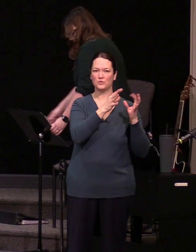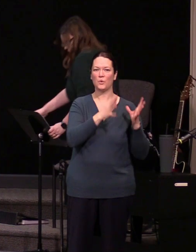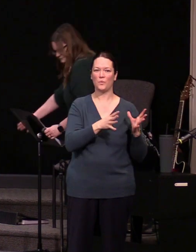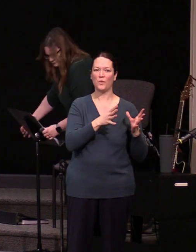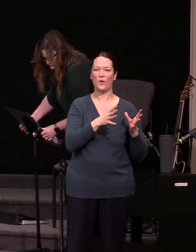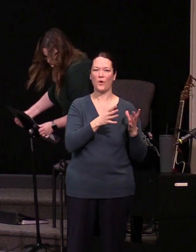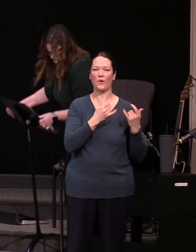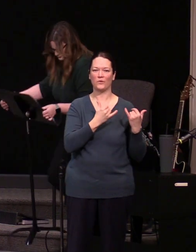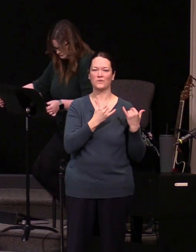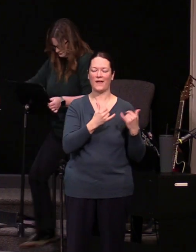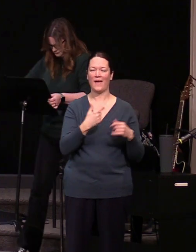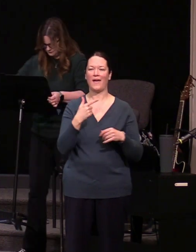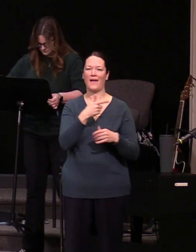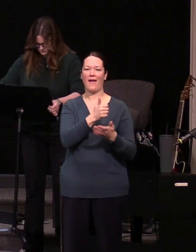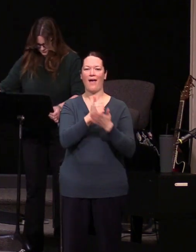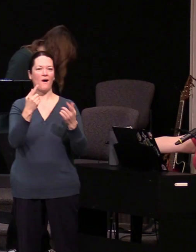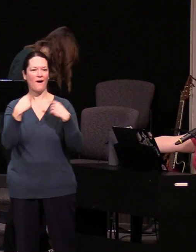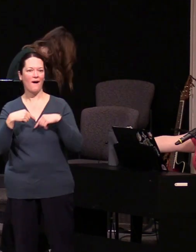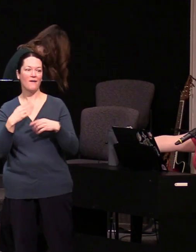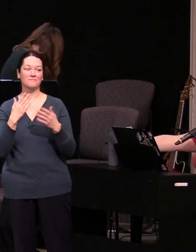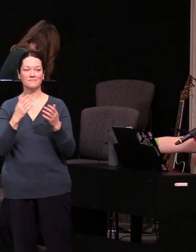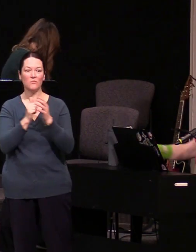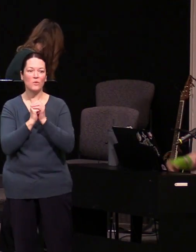ASL interpreter today. She's helping me out.